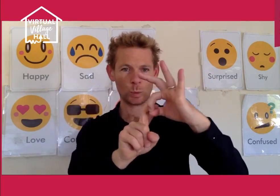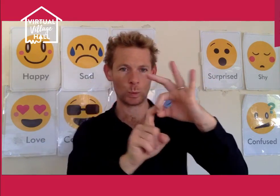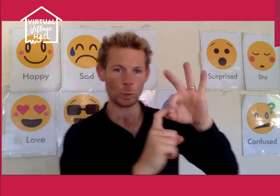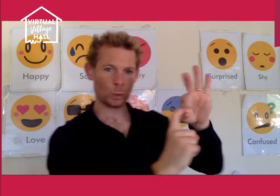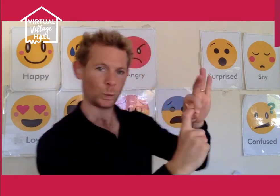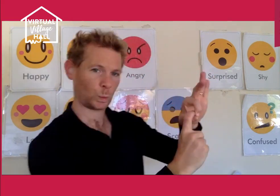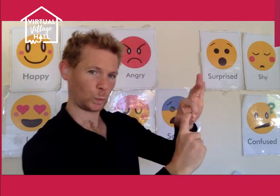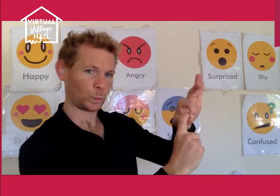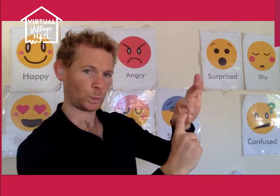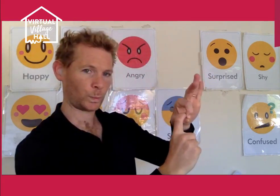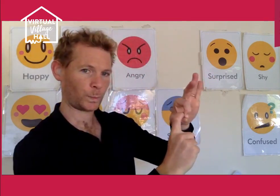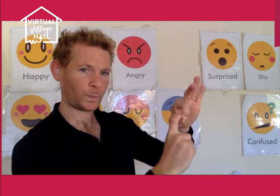Q,